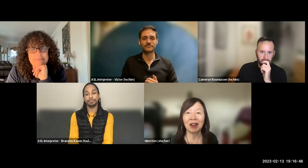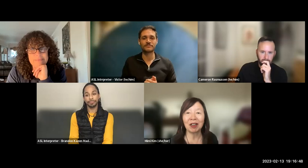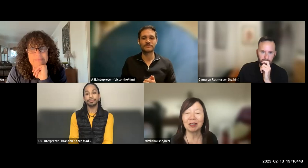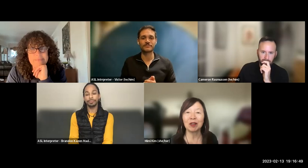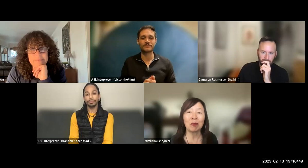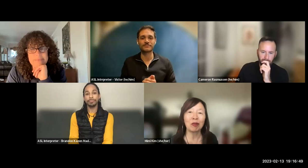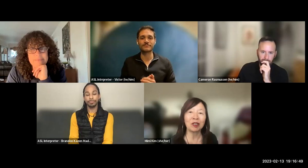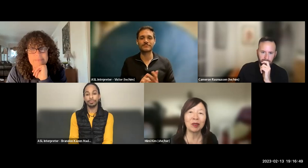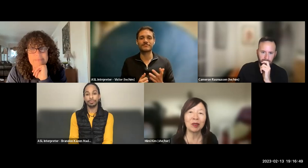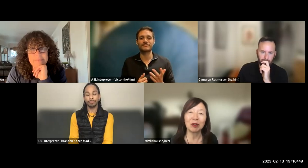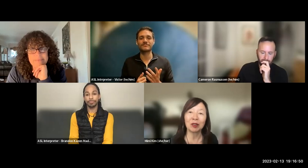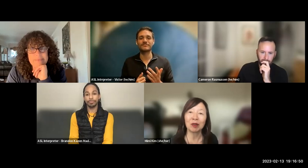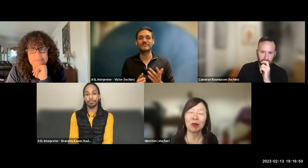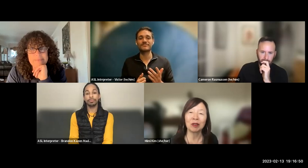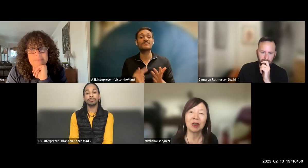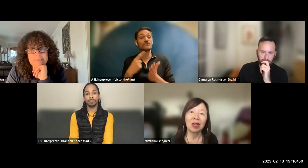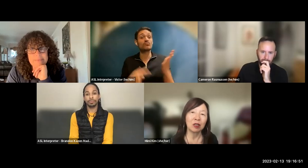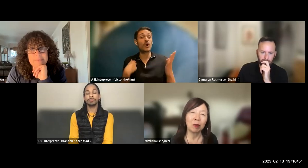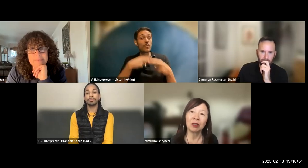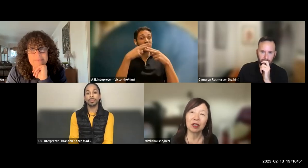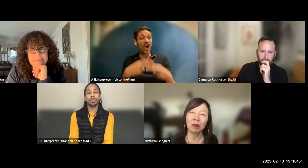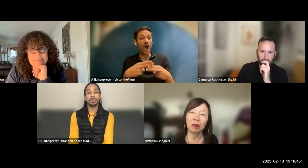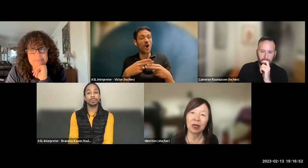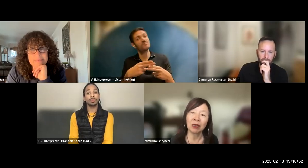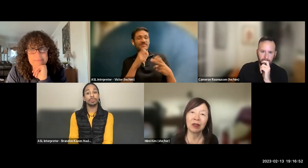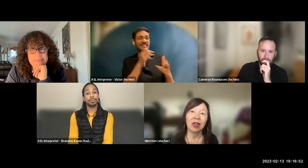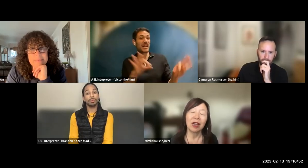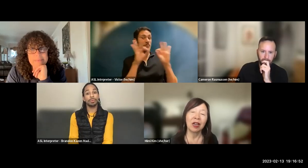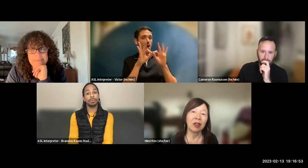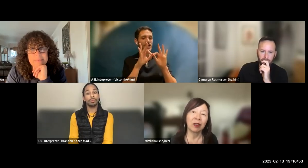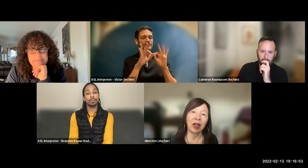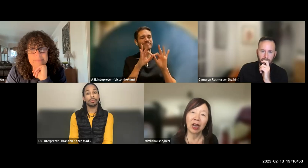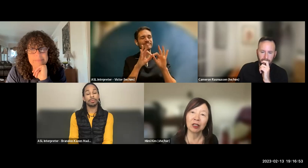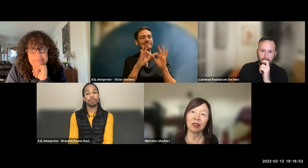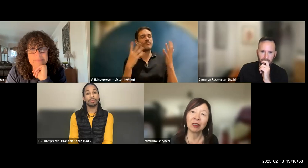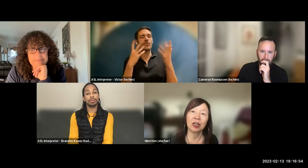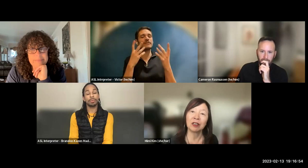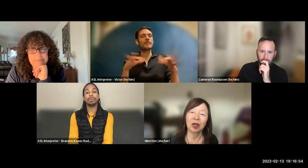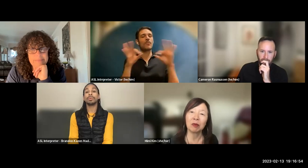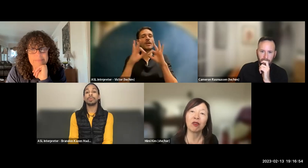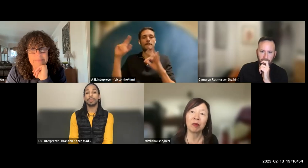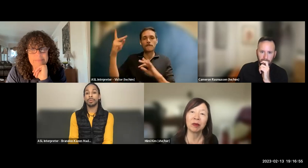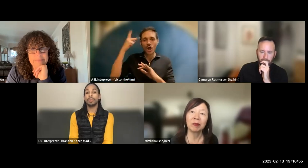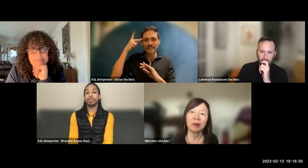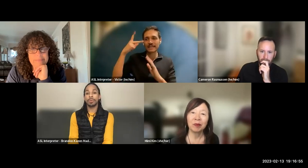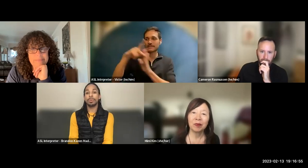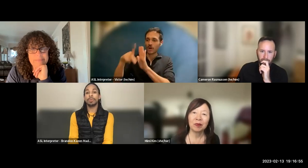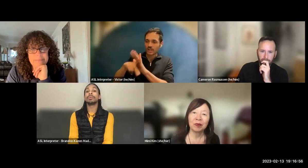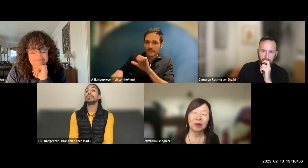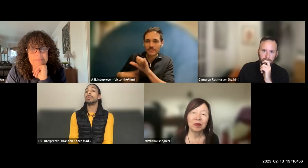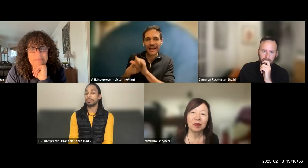what we call it isn't important to me. I think what's important is the politic behind it and the action and change that comes from it.